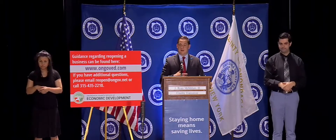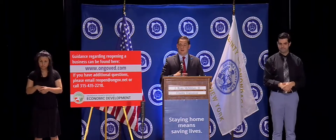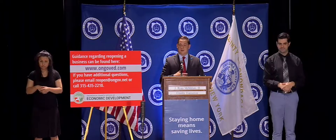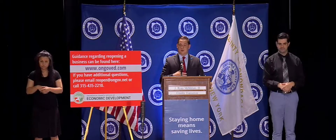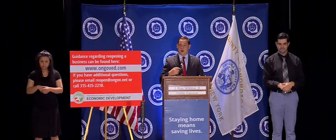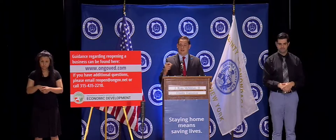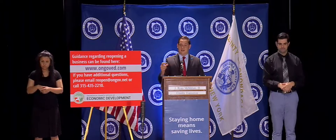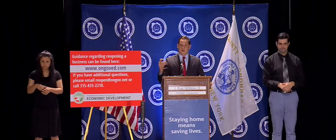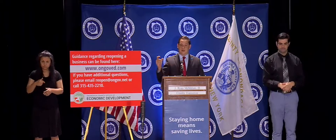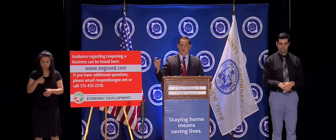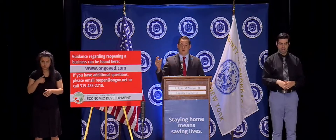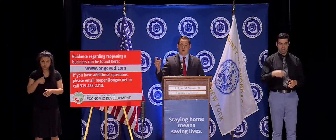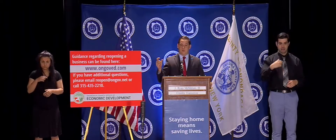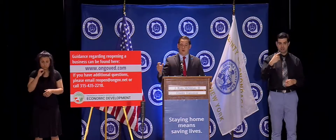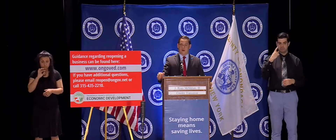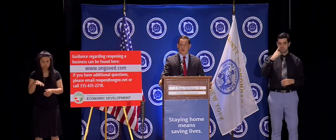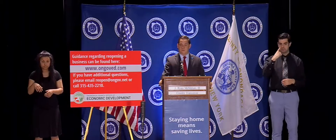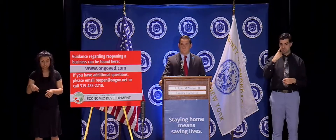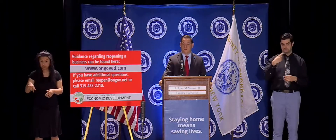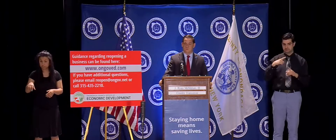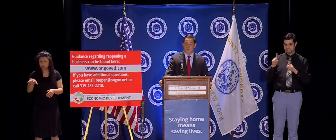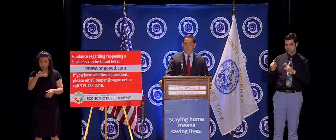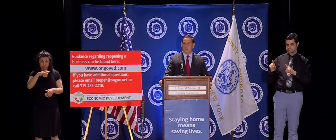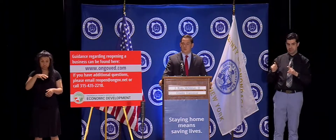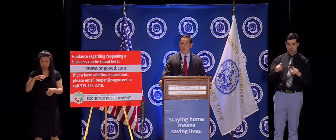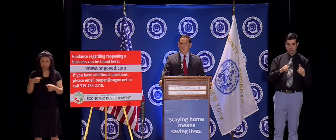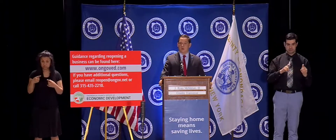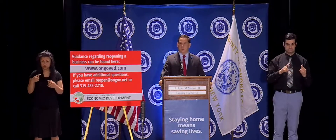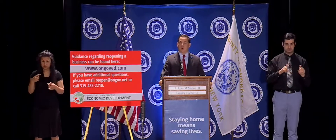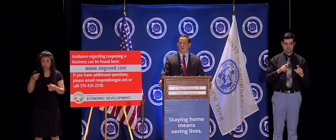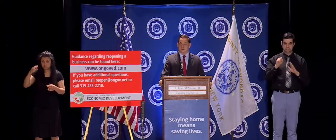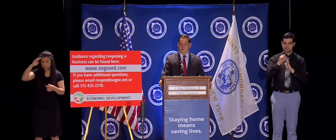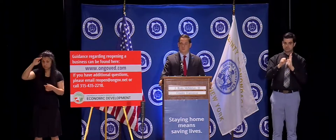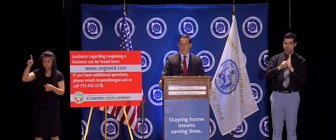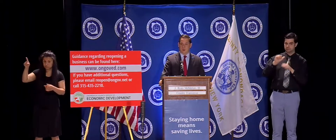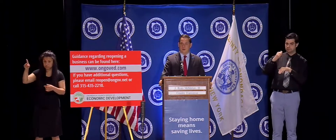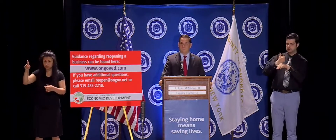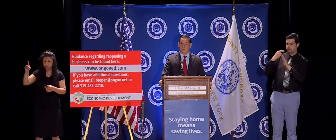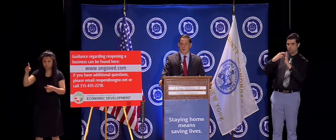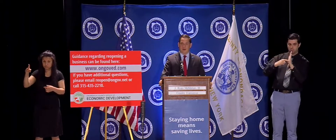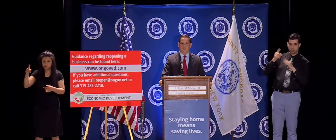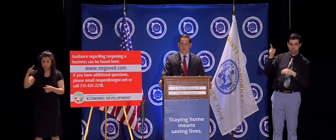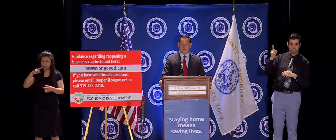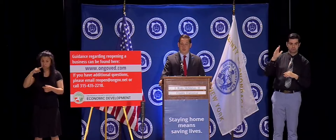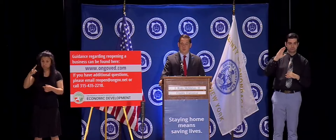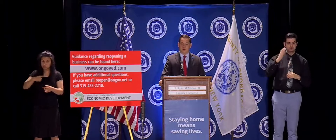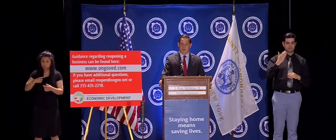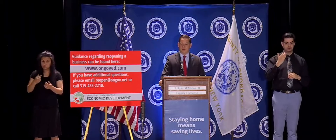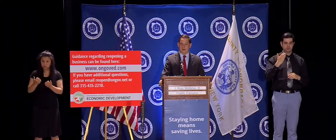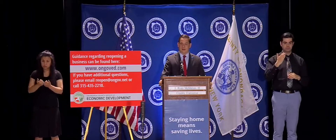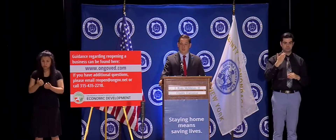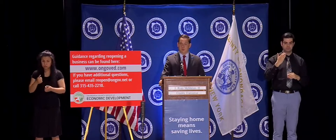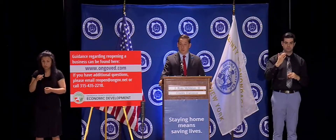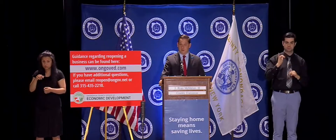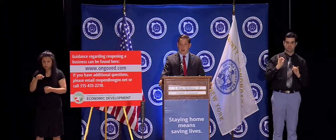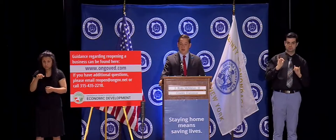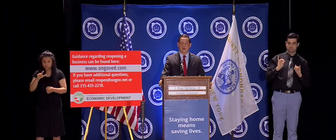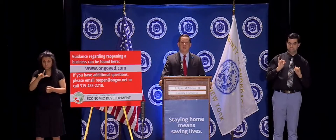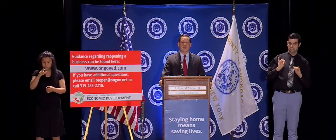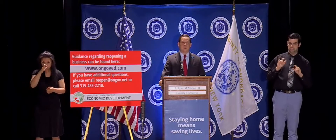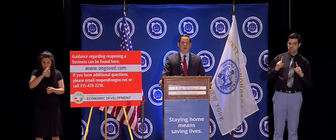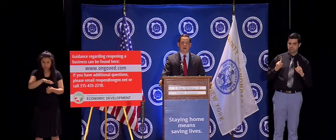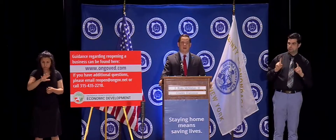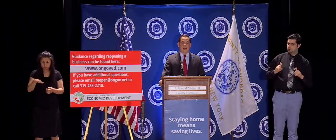testing criteria that we've been put under is a little bit aggressive, okay? I've been very transparent about that. I still believe